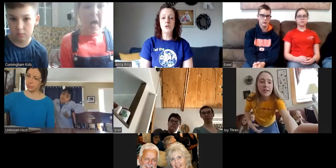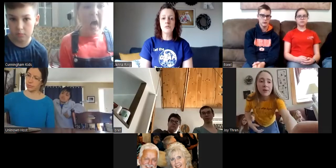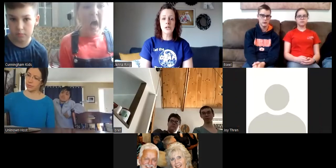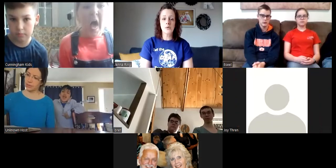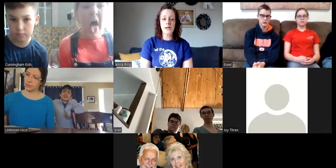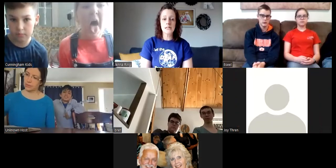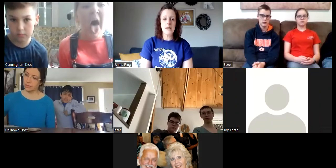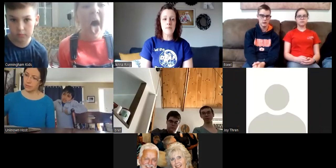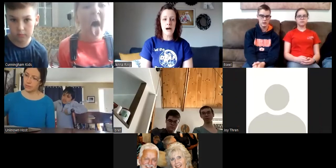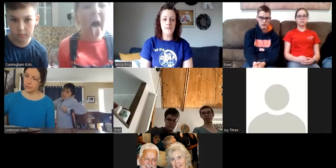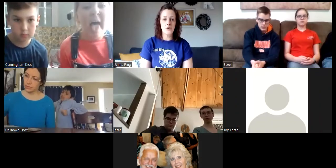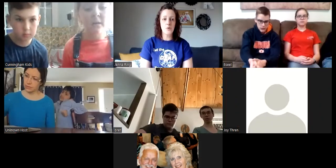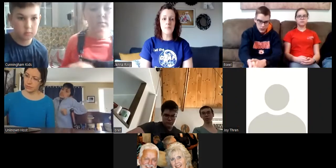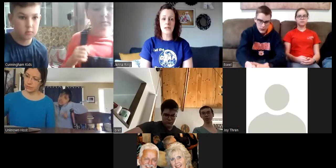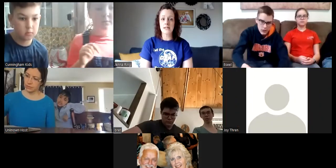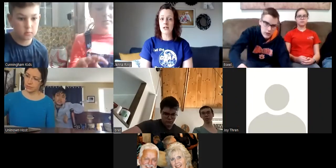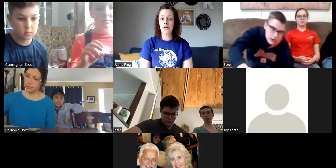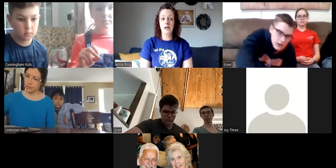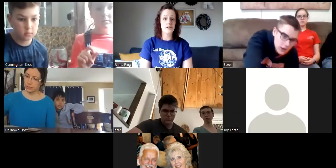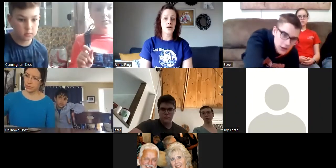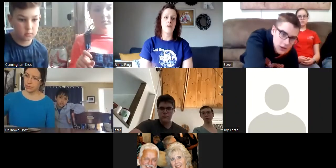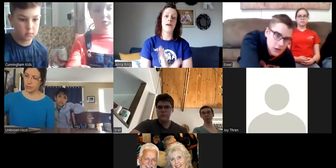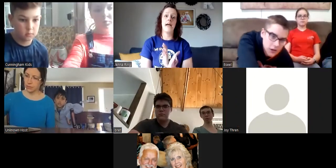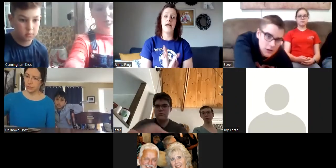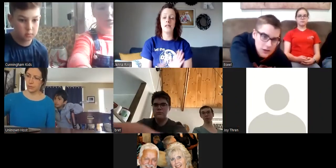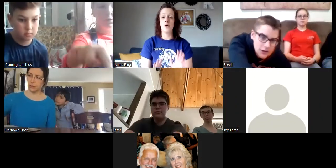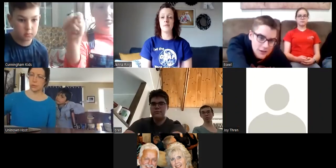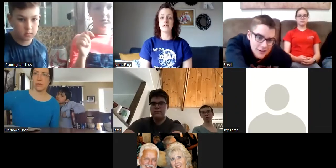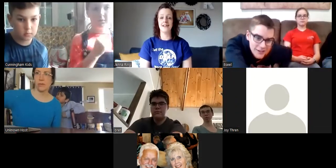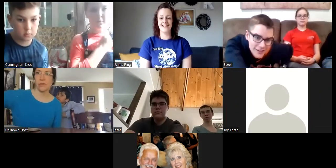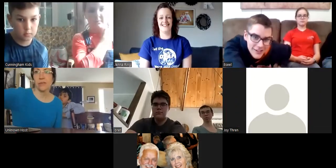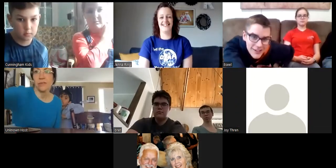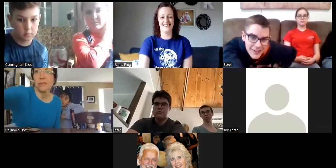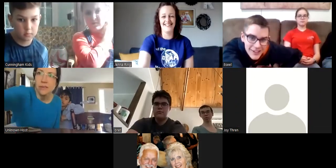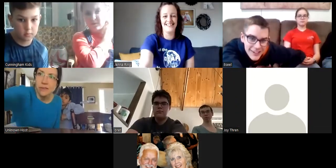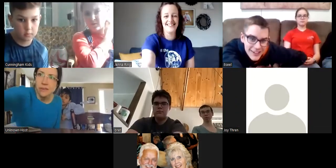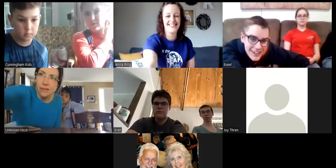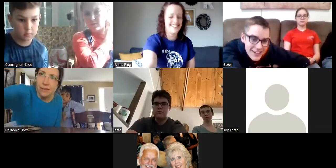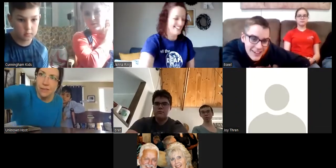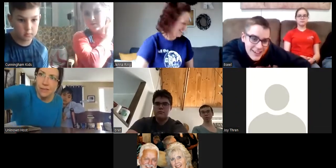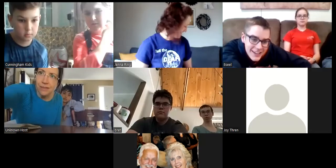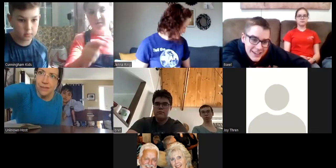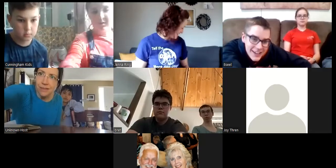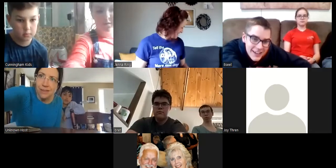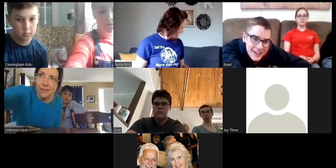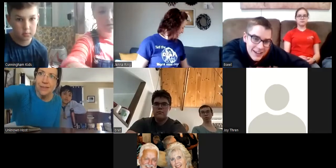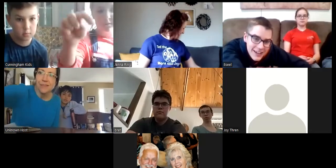you can unmute really quick and say bye if you want, because it could cut us off at any moment.